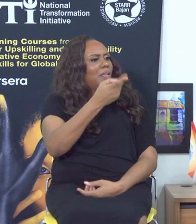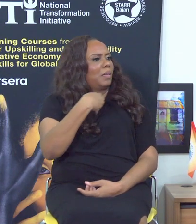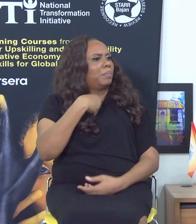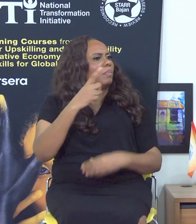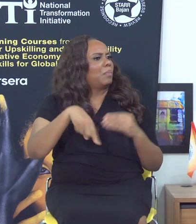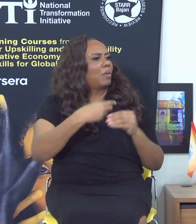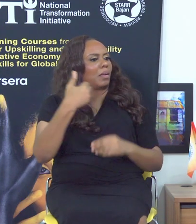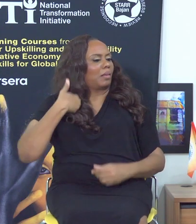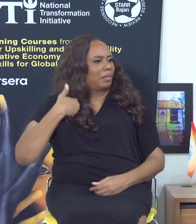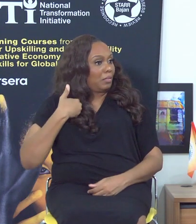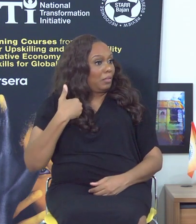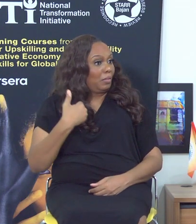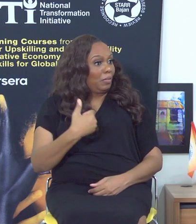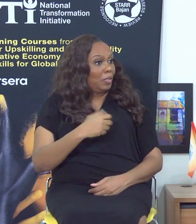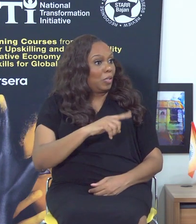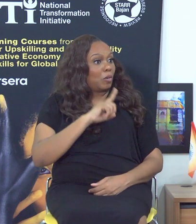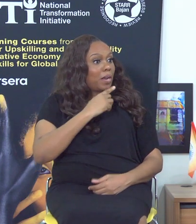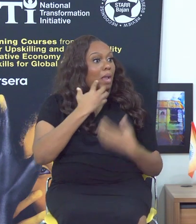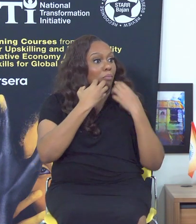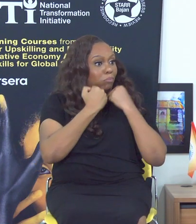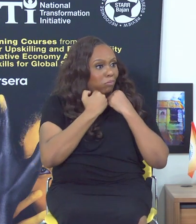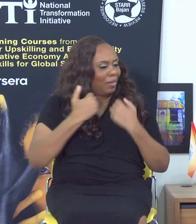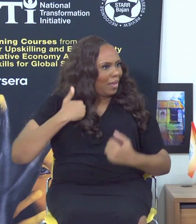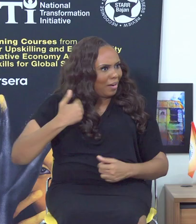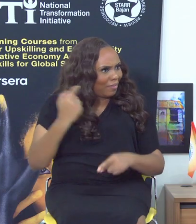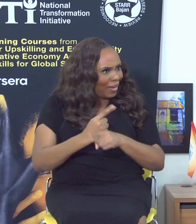there. It seems like Canada is your second home.